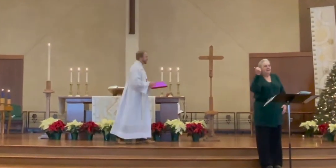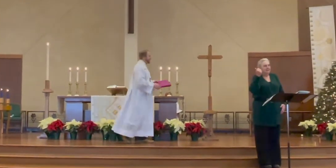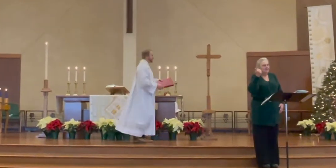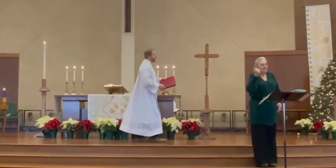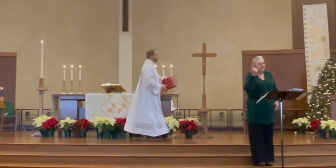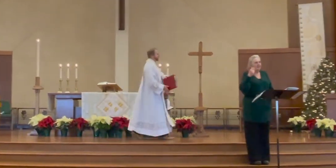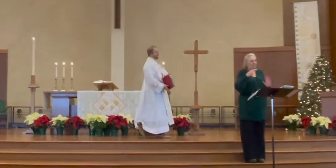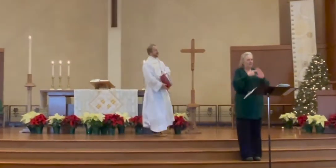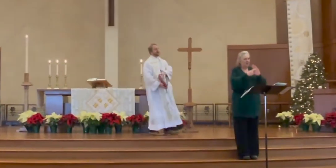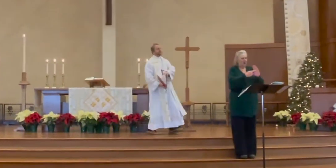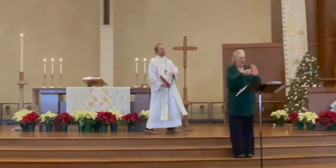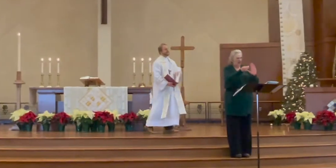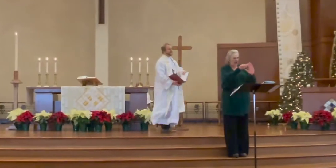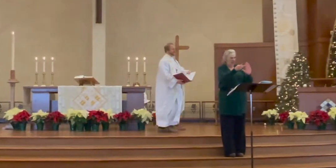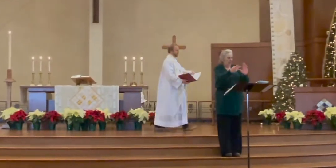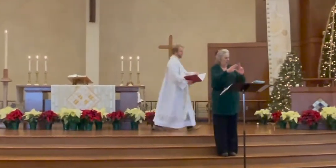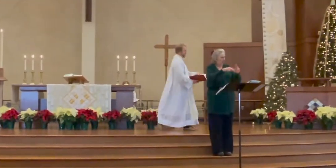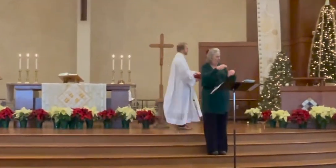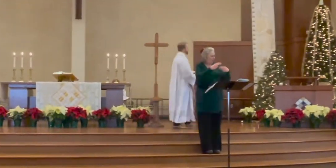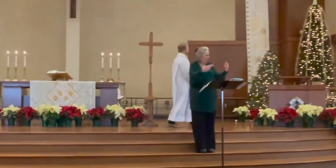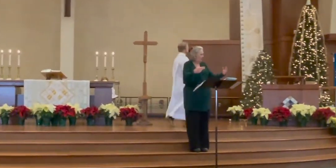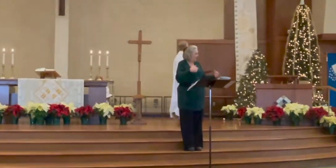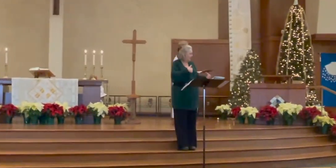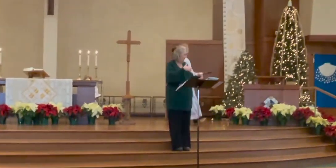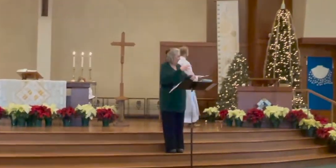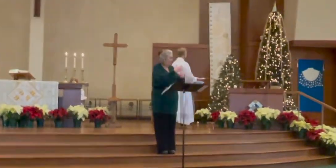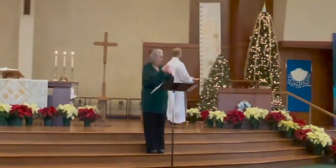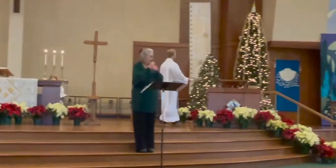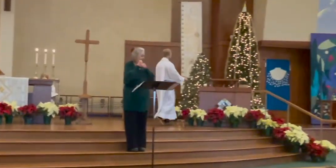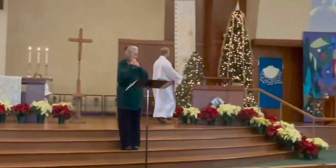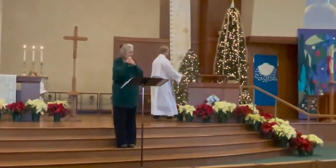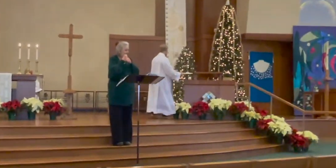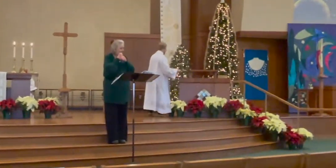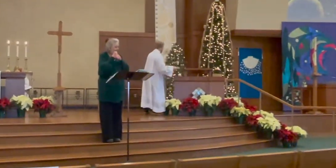show you a couple presents that I've received that remind us of this.